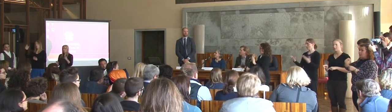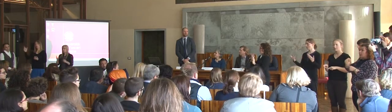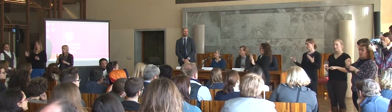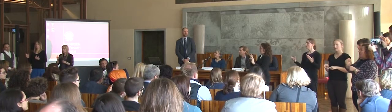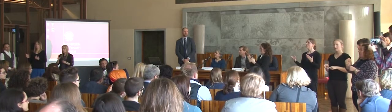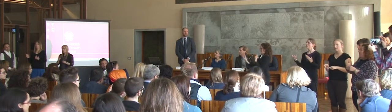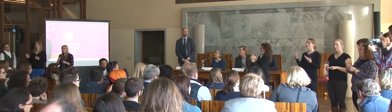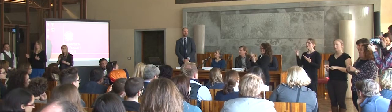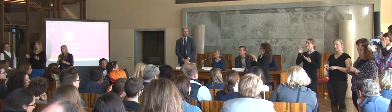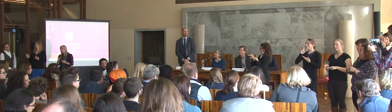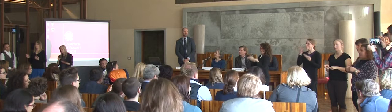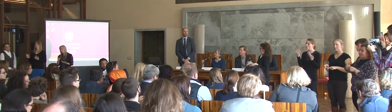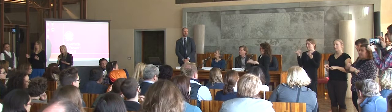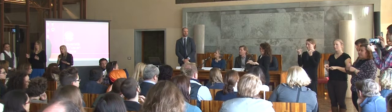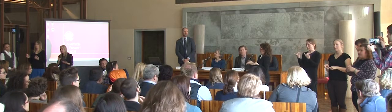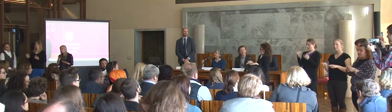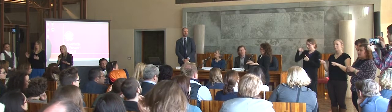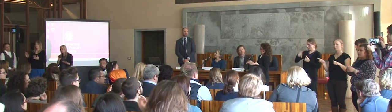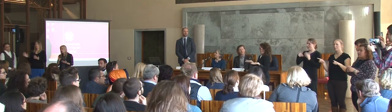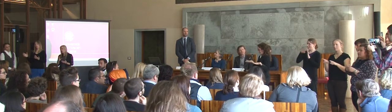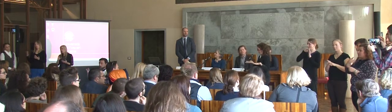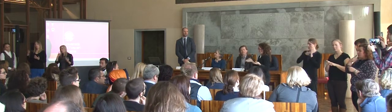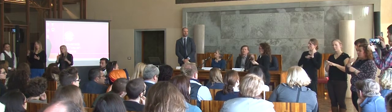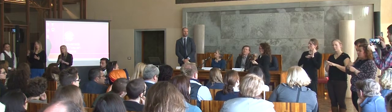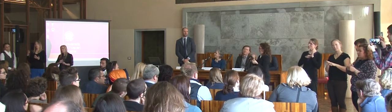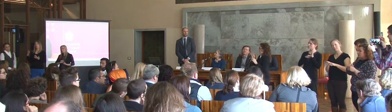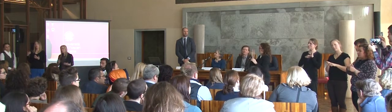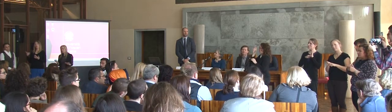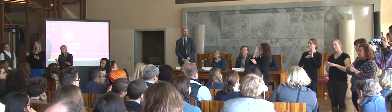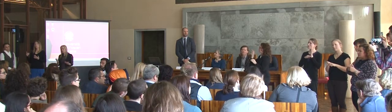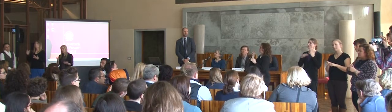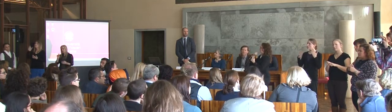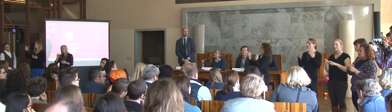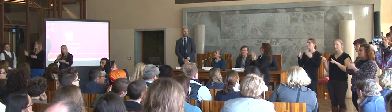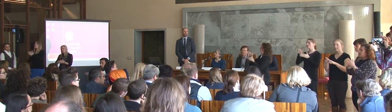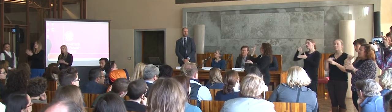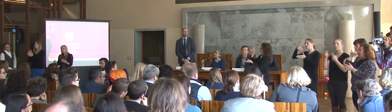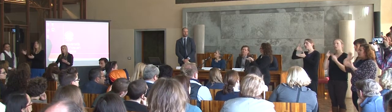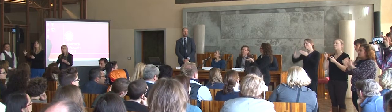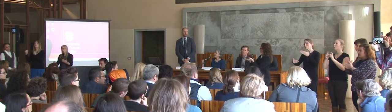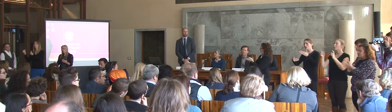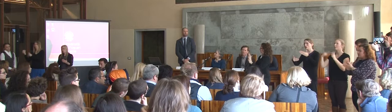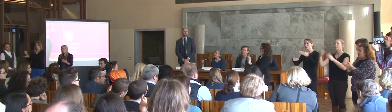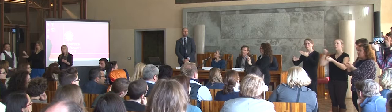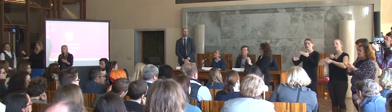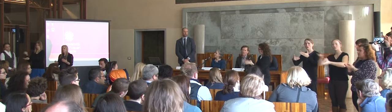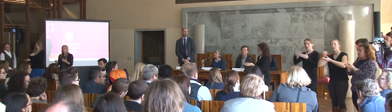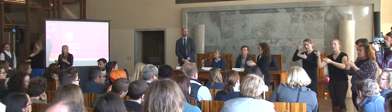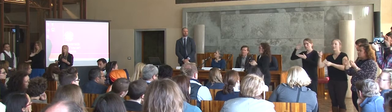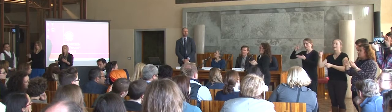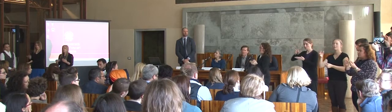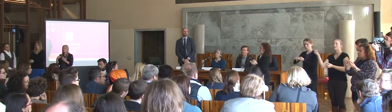lacks a recognition of the Italian Sign Language. So